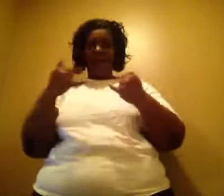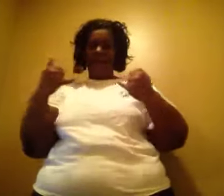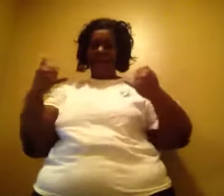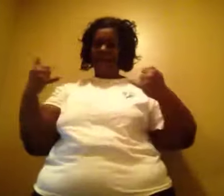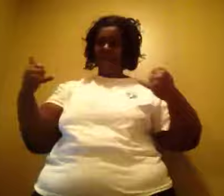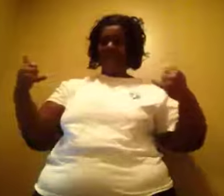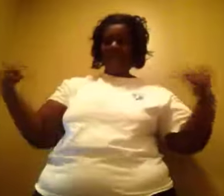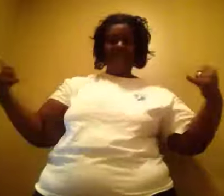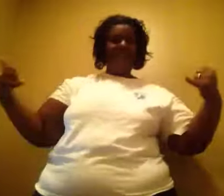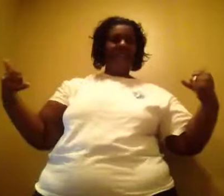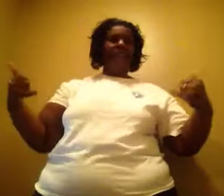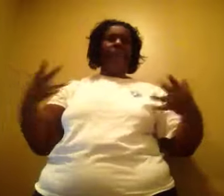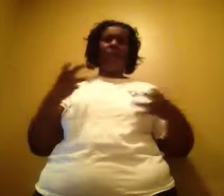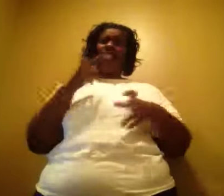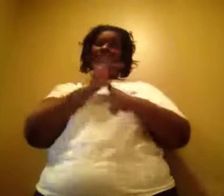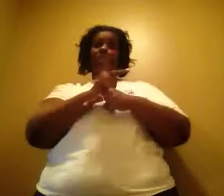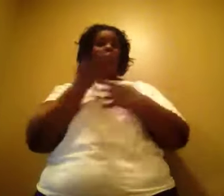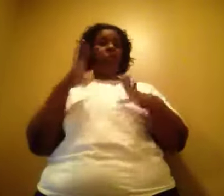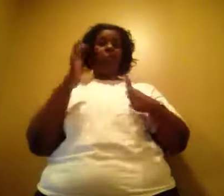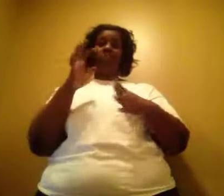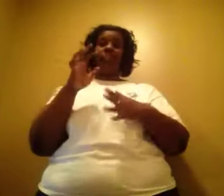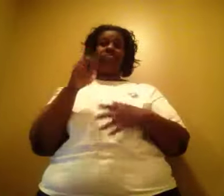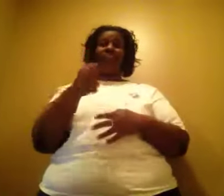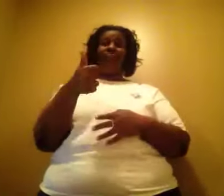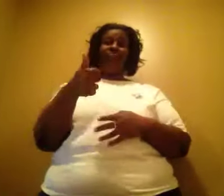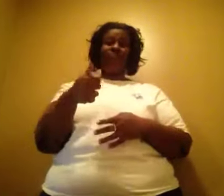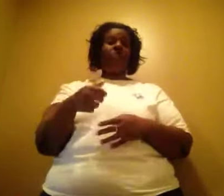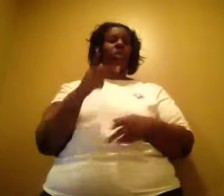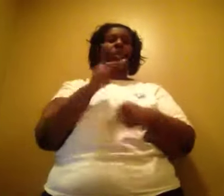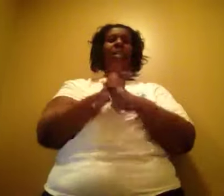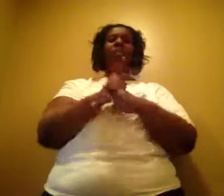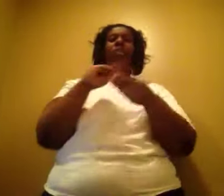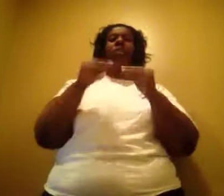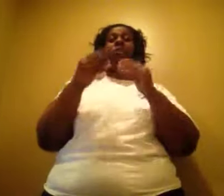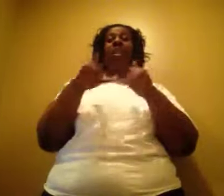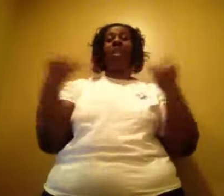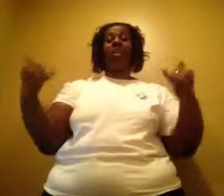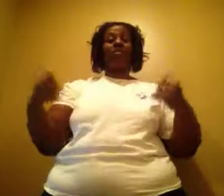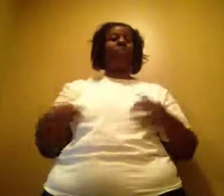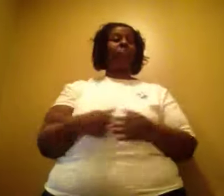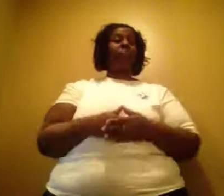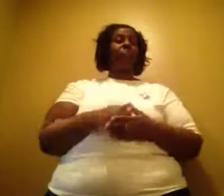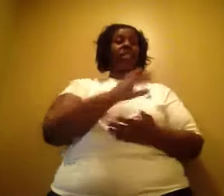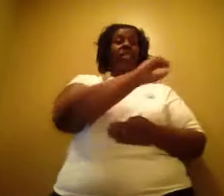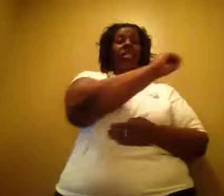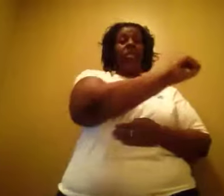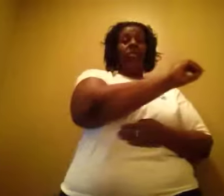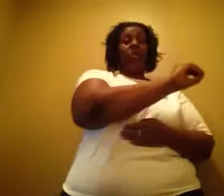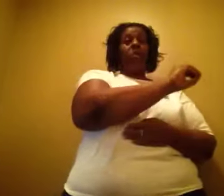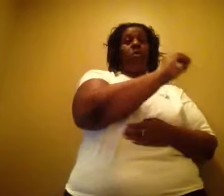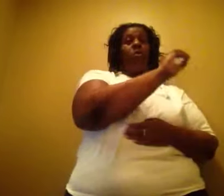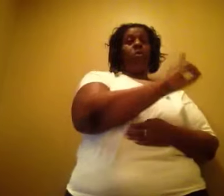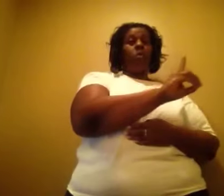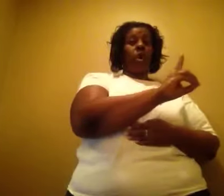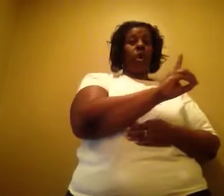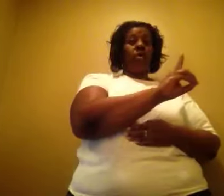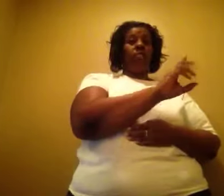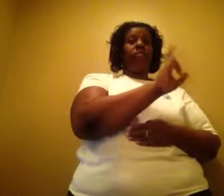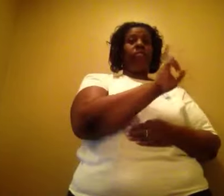to erase it later on. So let me draw a number line. 0, 1, 2,